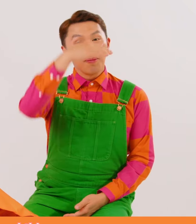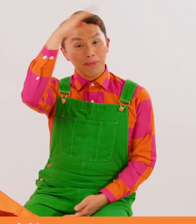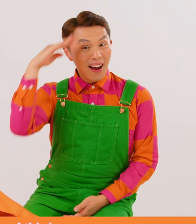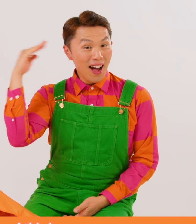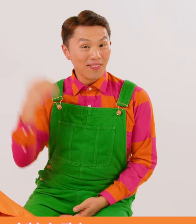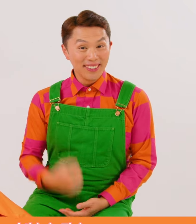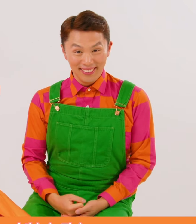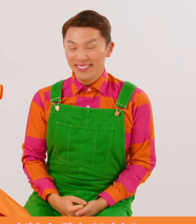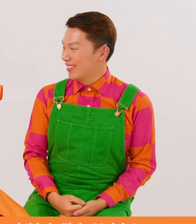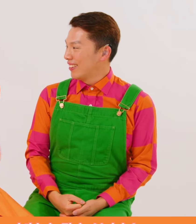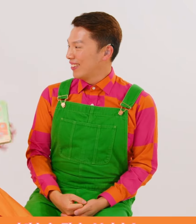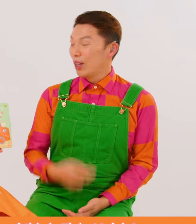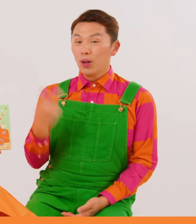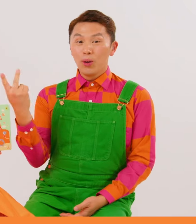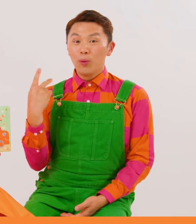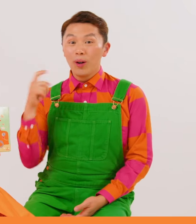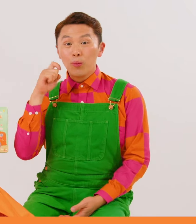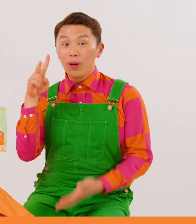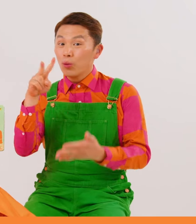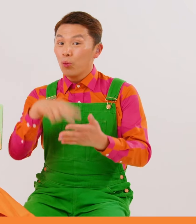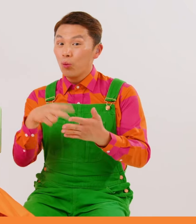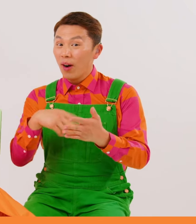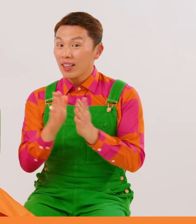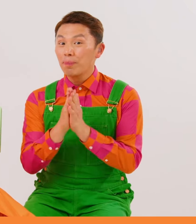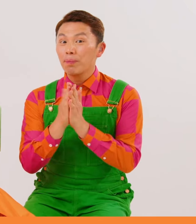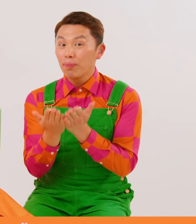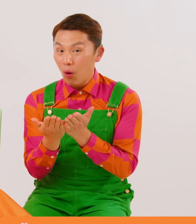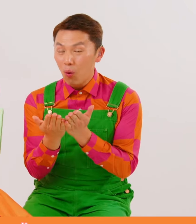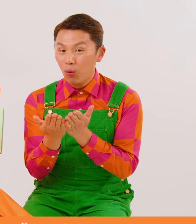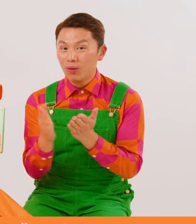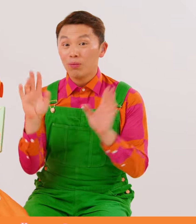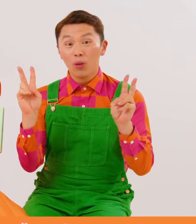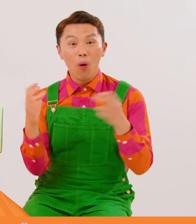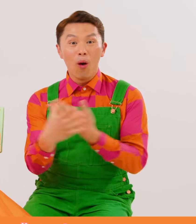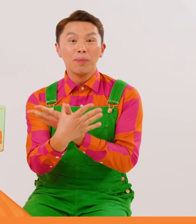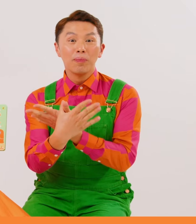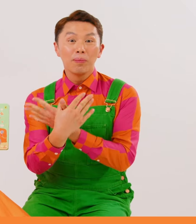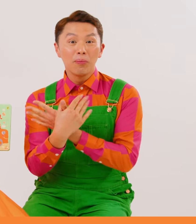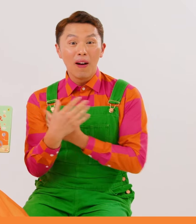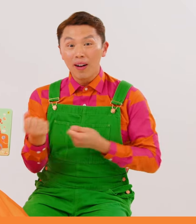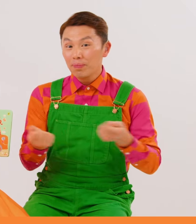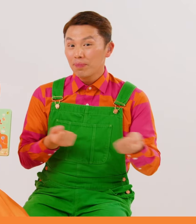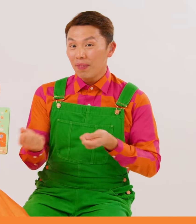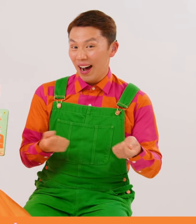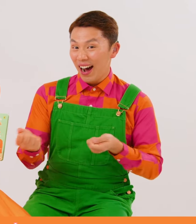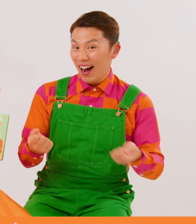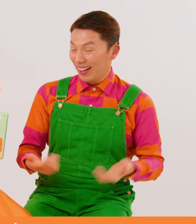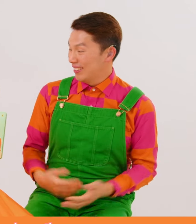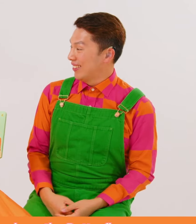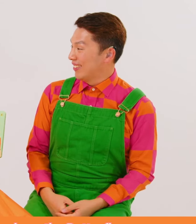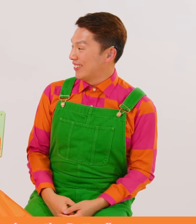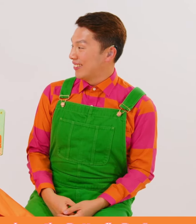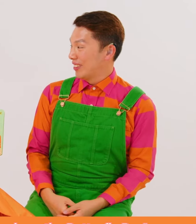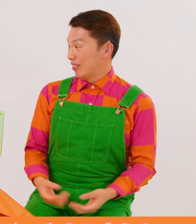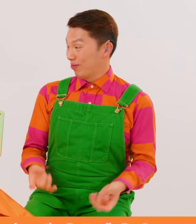this is Elvin Melvin And today we're reading a story This book is called The Wheels on the Butterfly Bus